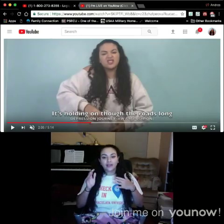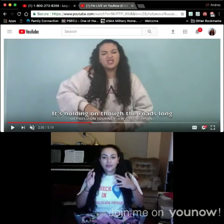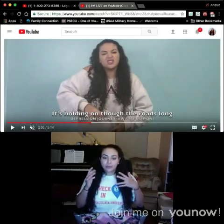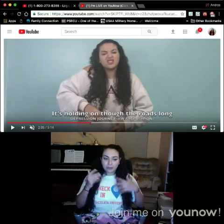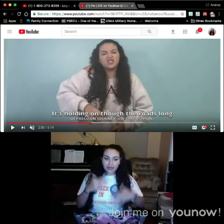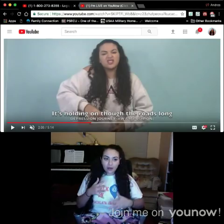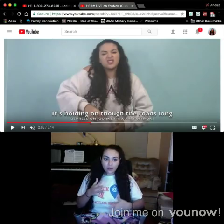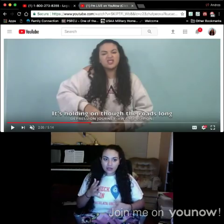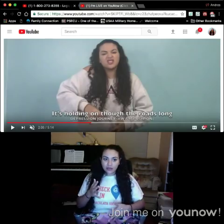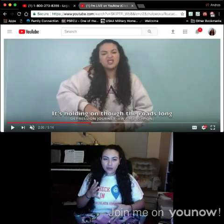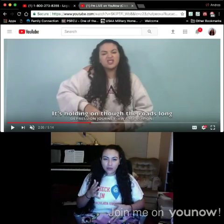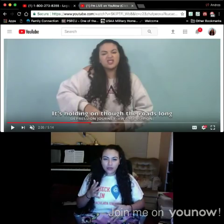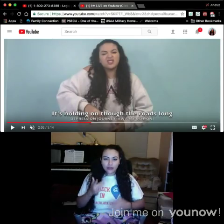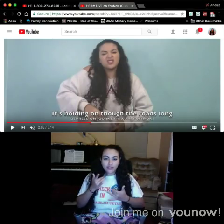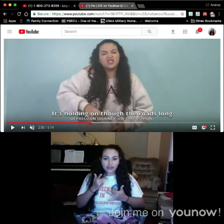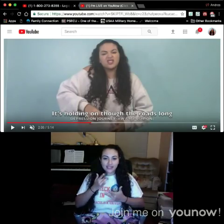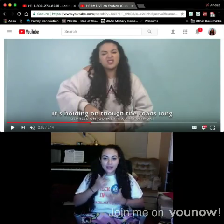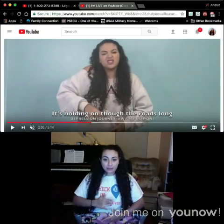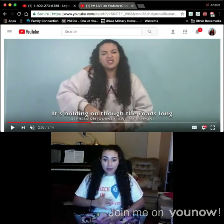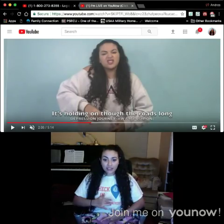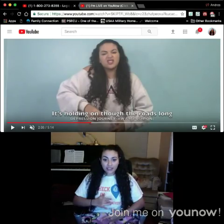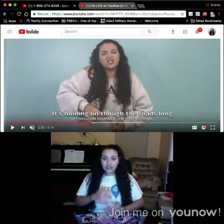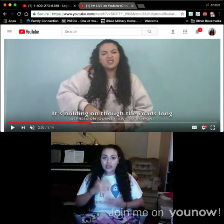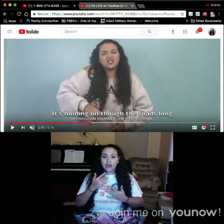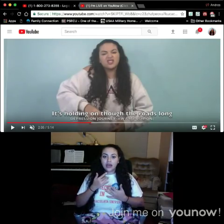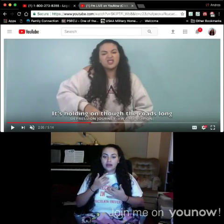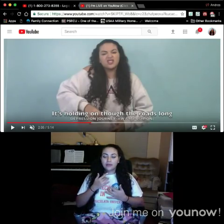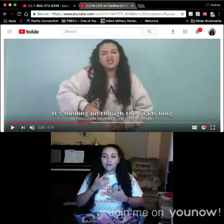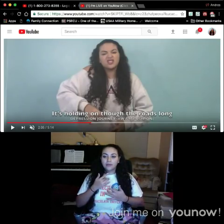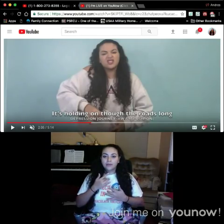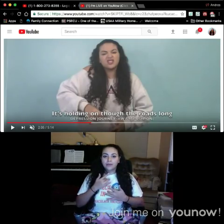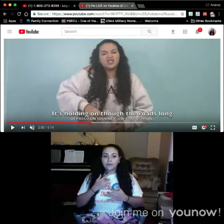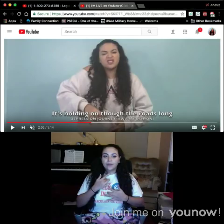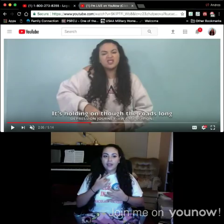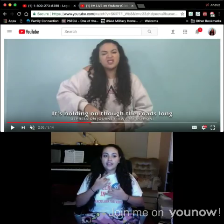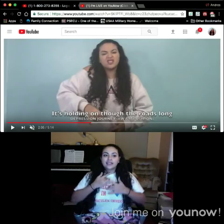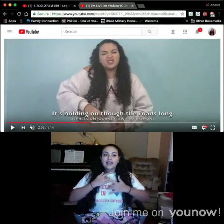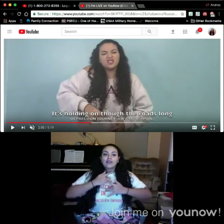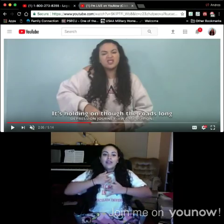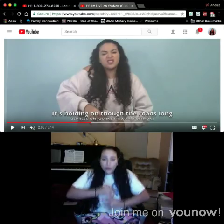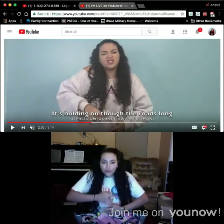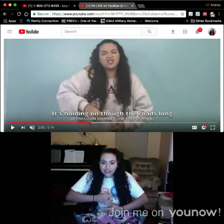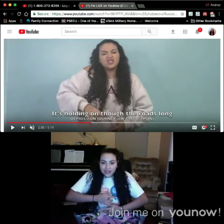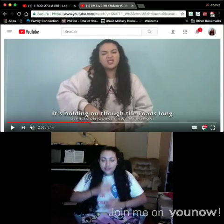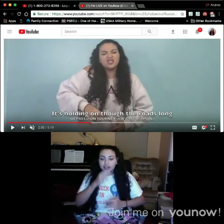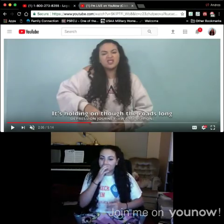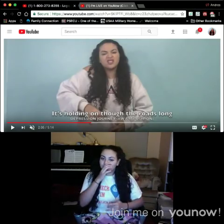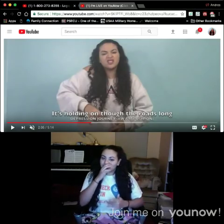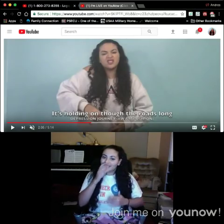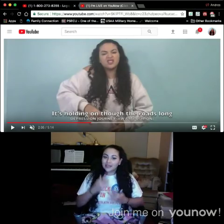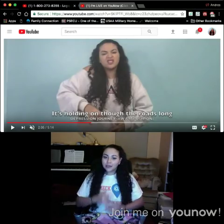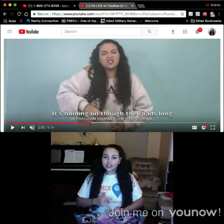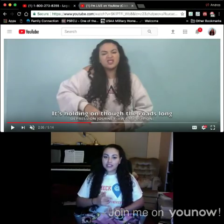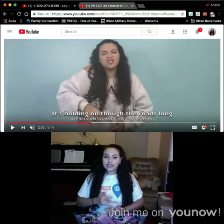kind of make that one a little more literal. So I signed depression, and I like really over exaggerated it